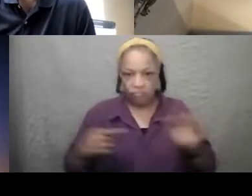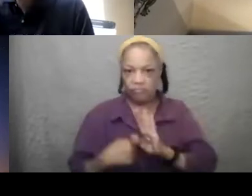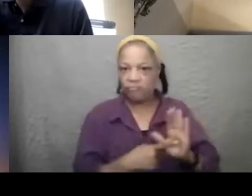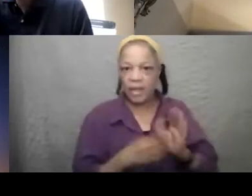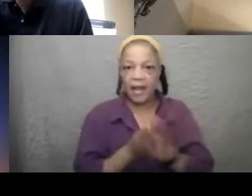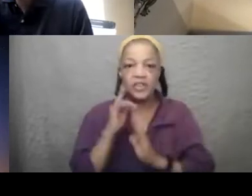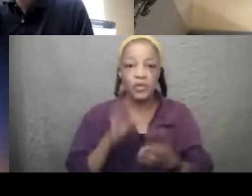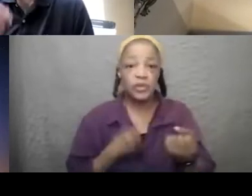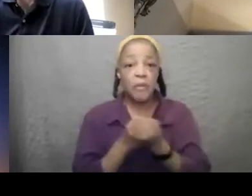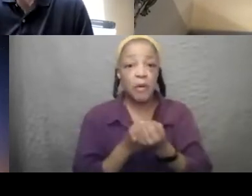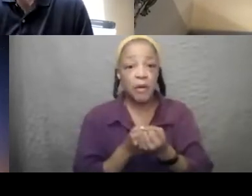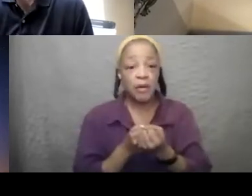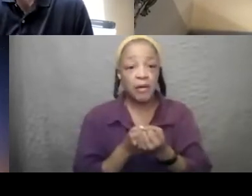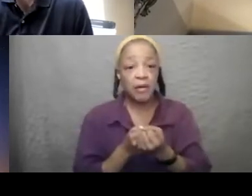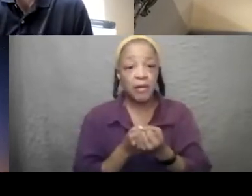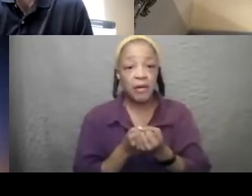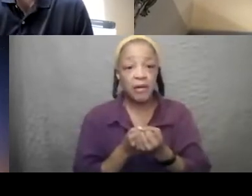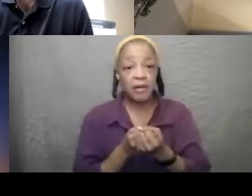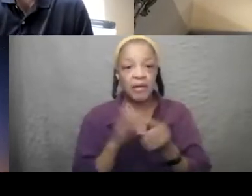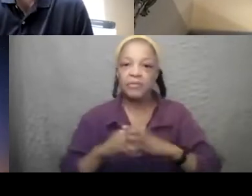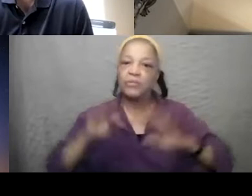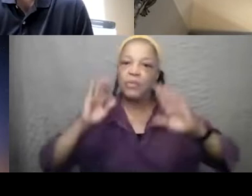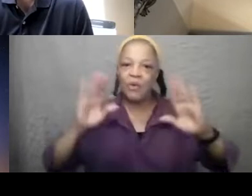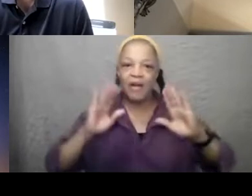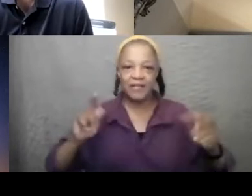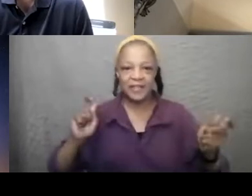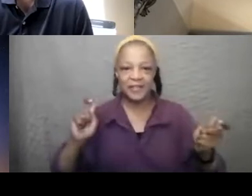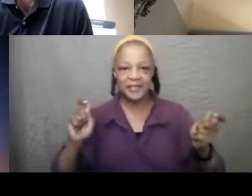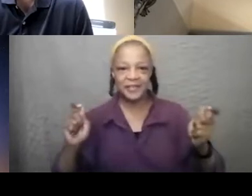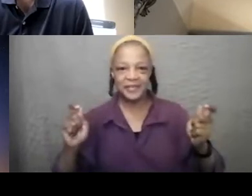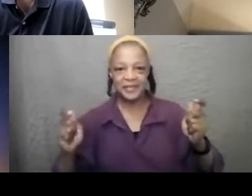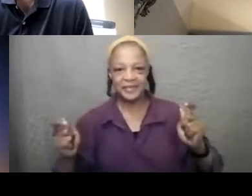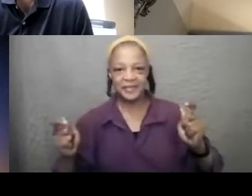need. So this is a wonderful shift. And